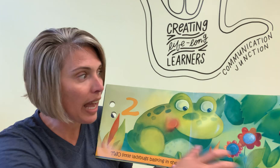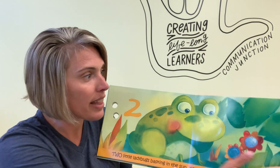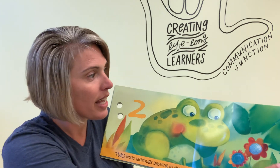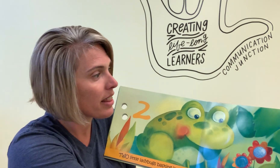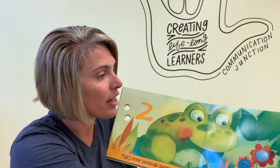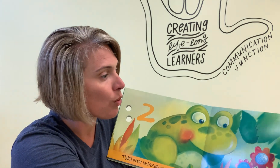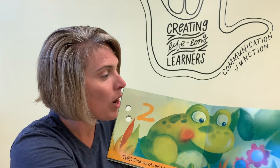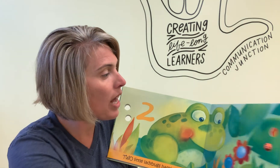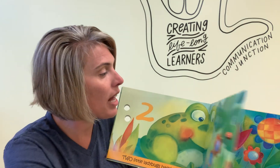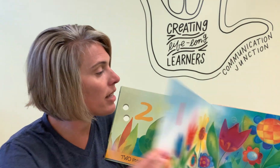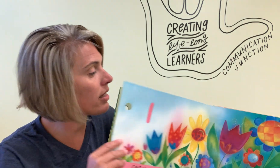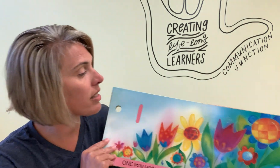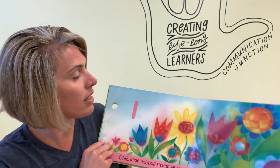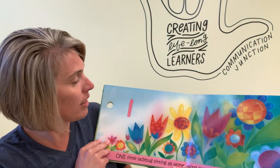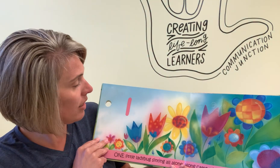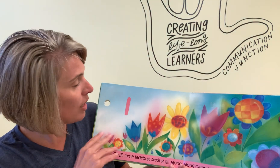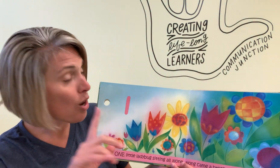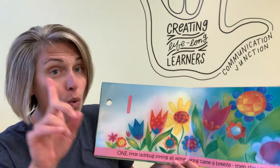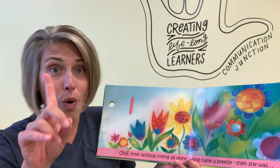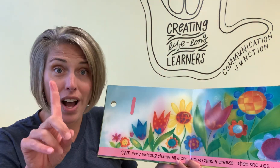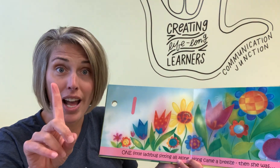and then there was